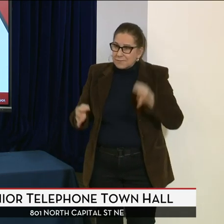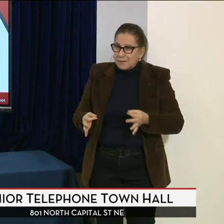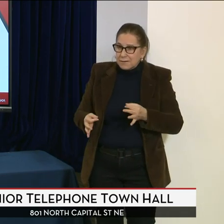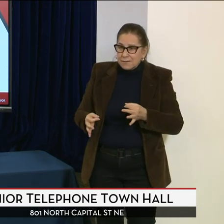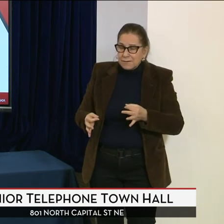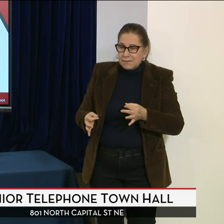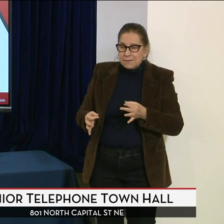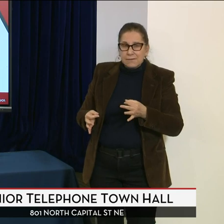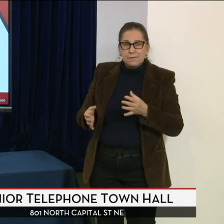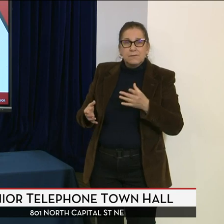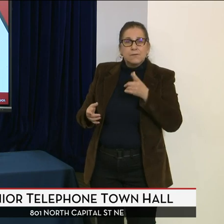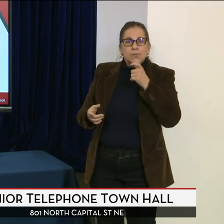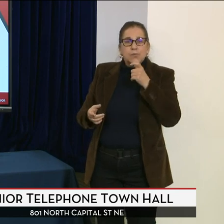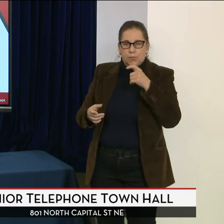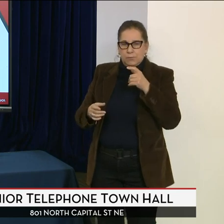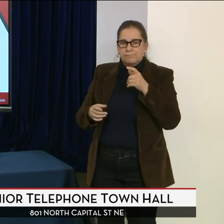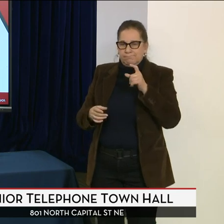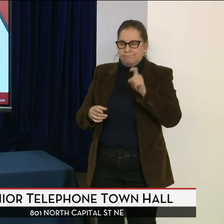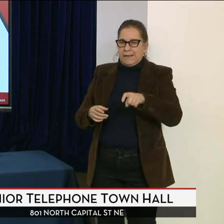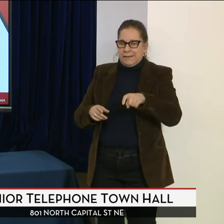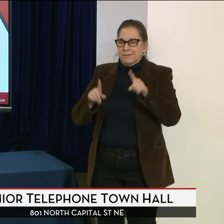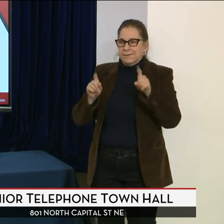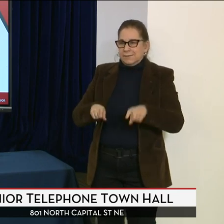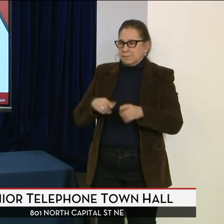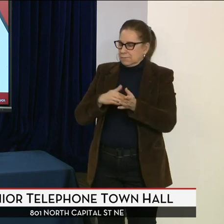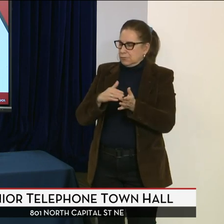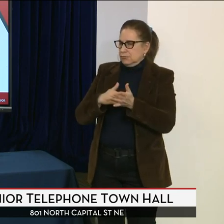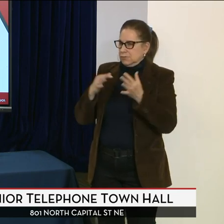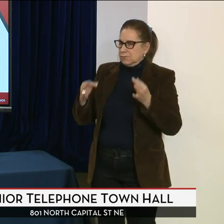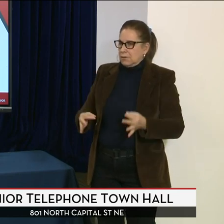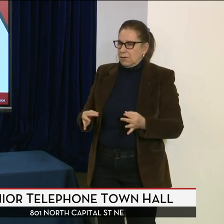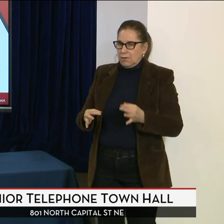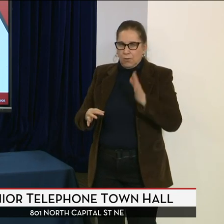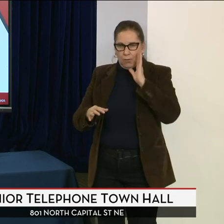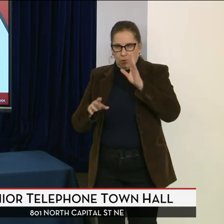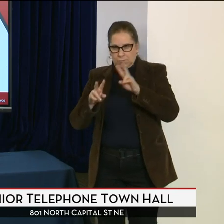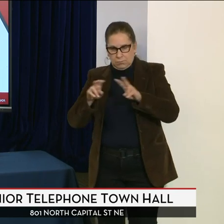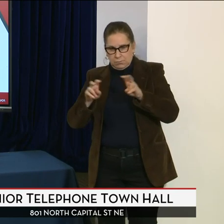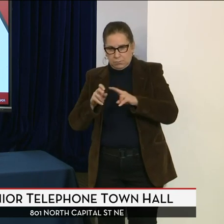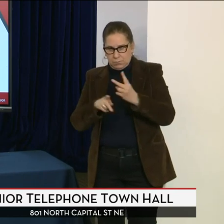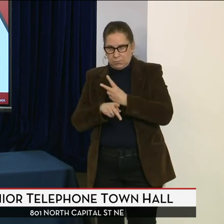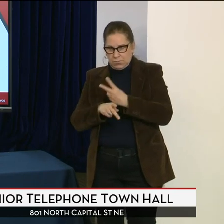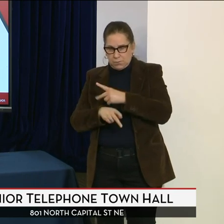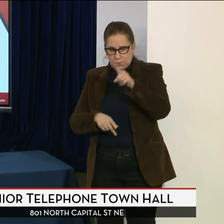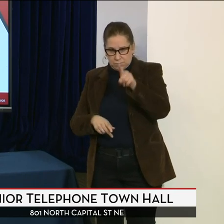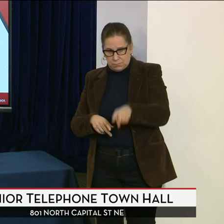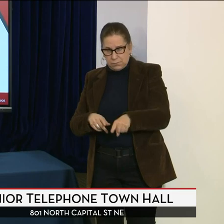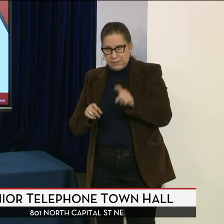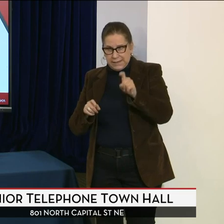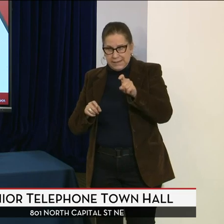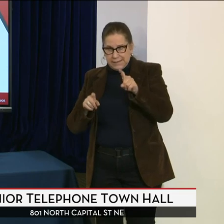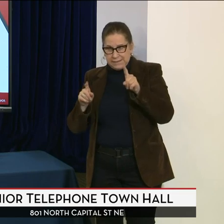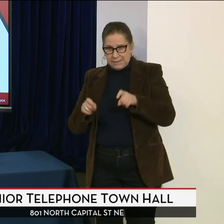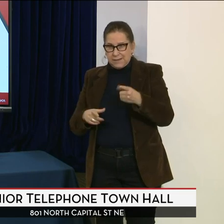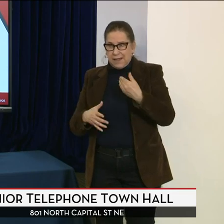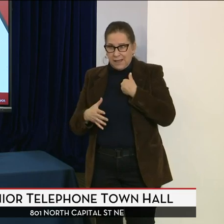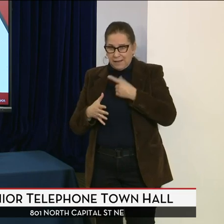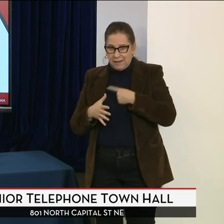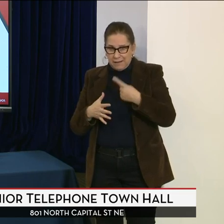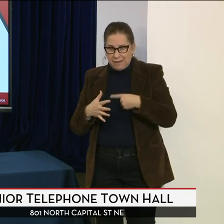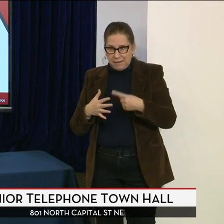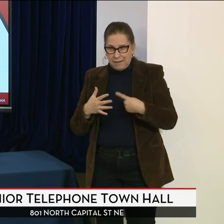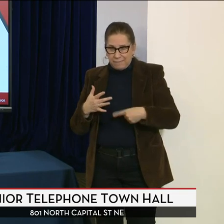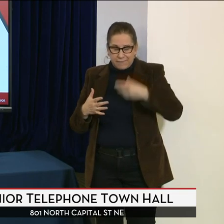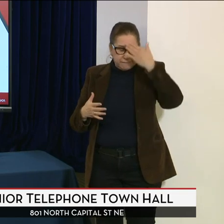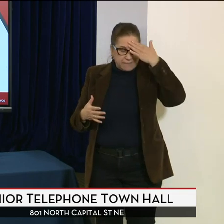patient's clinical presentation, often taking into consideration if they have the symptoms for COVID-19, fever,